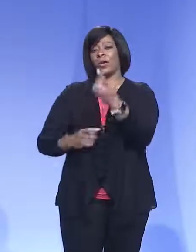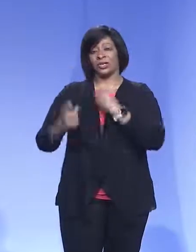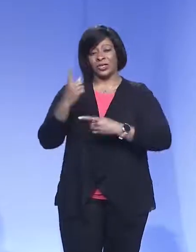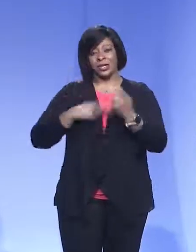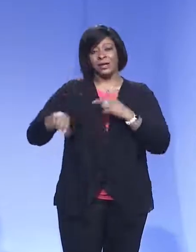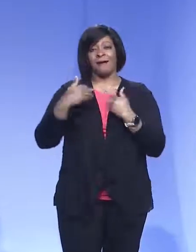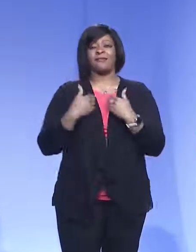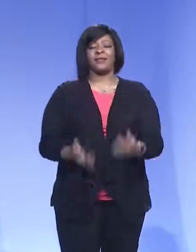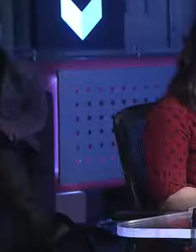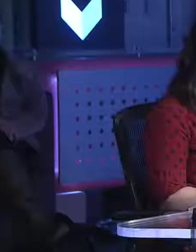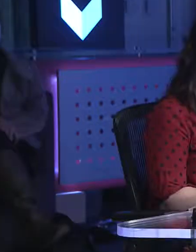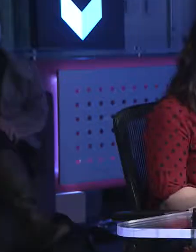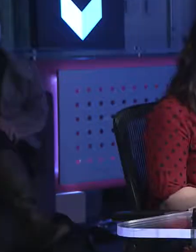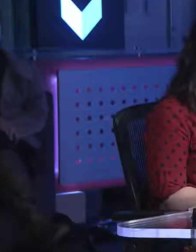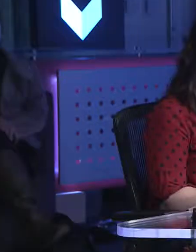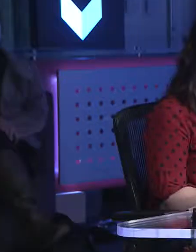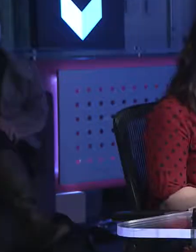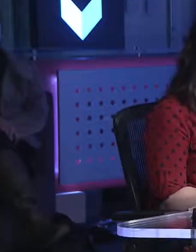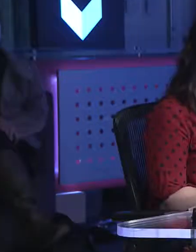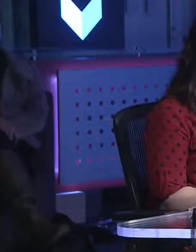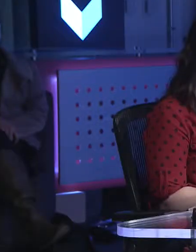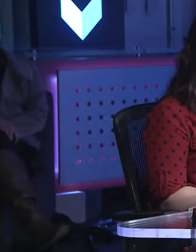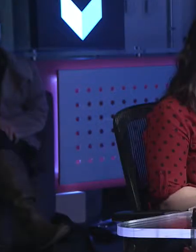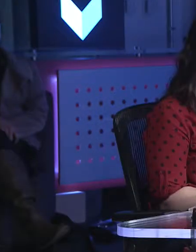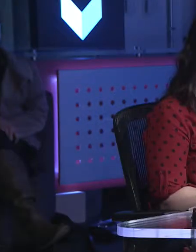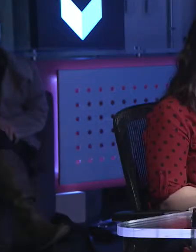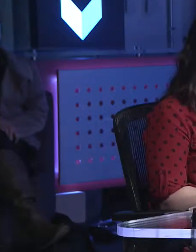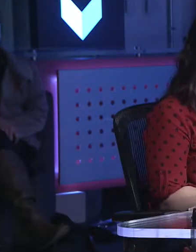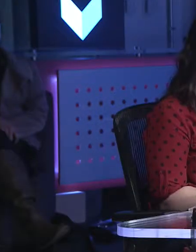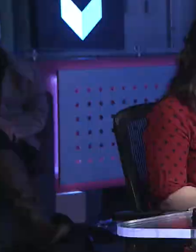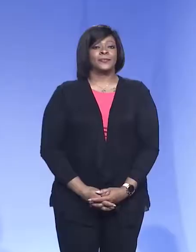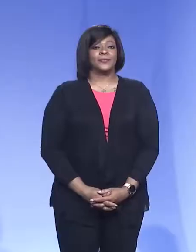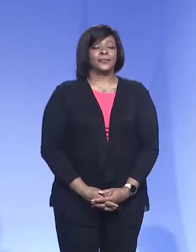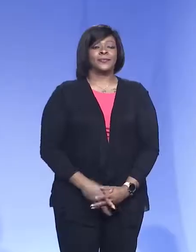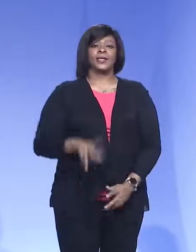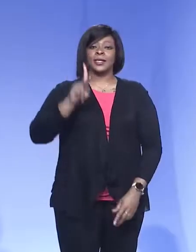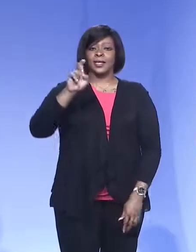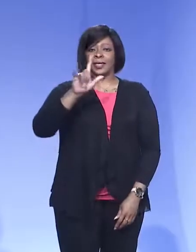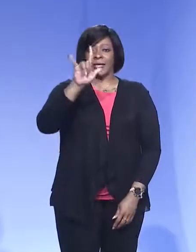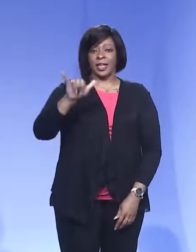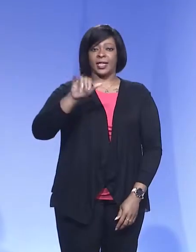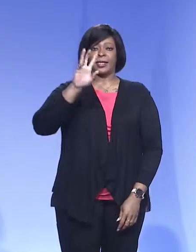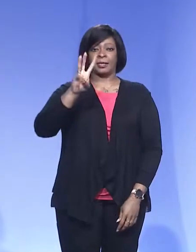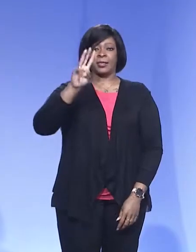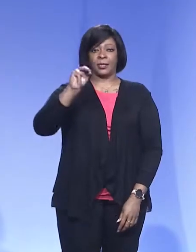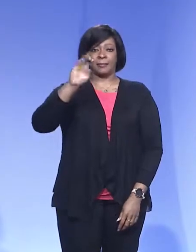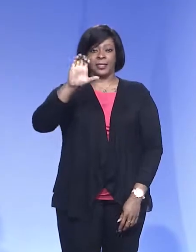questions you may have. Kelly Roberts, WMC.